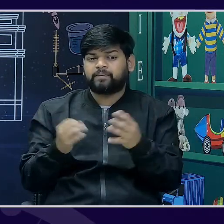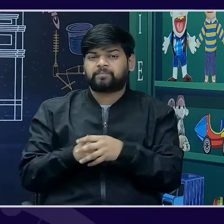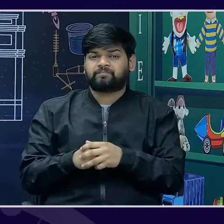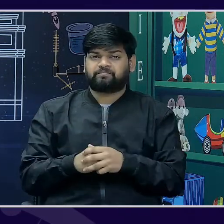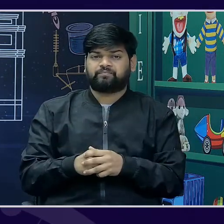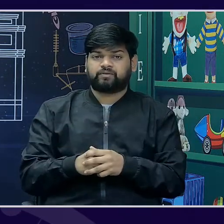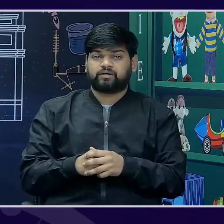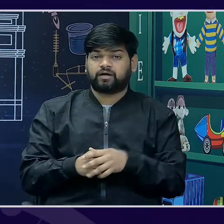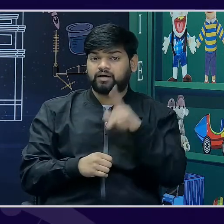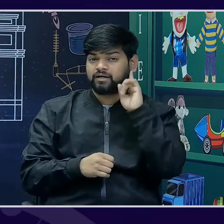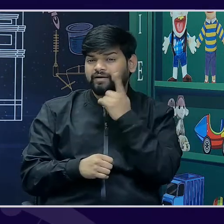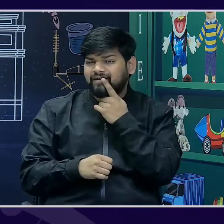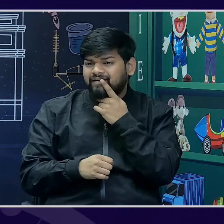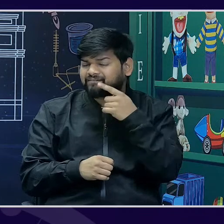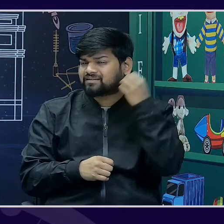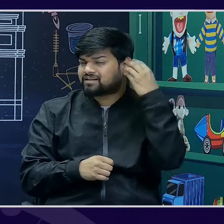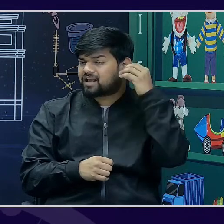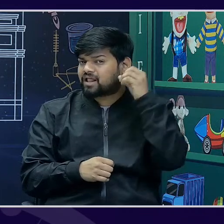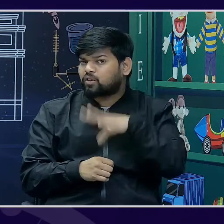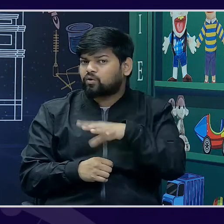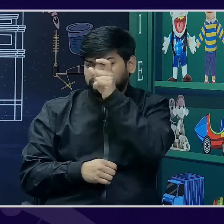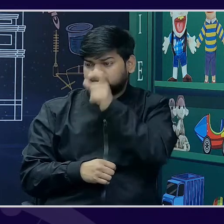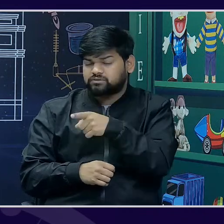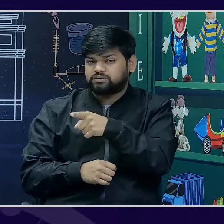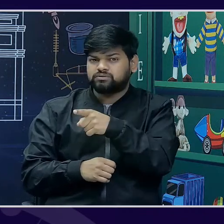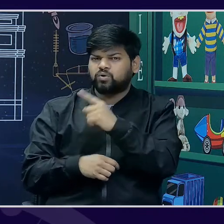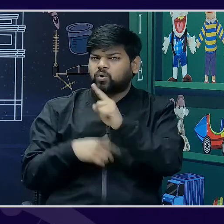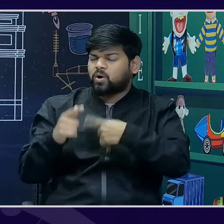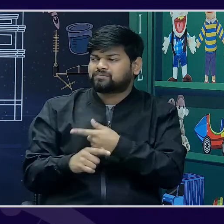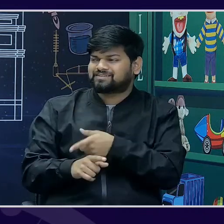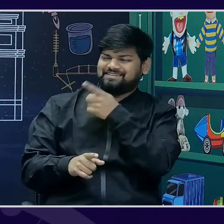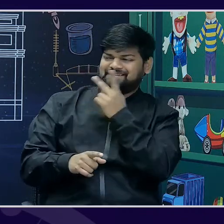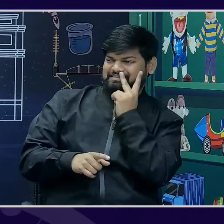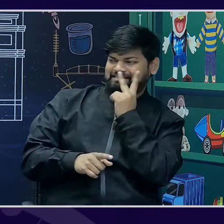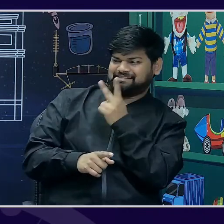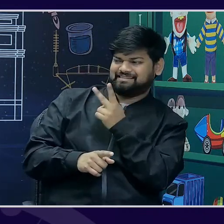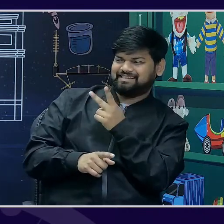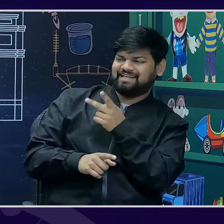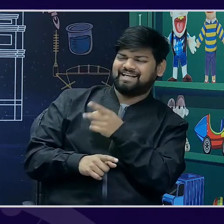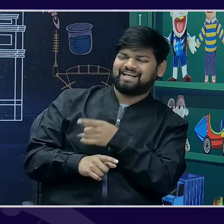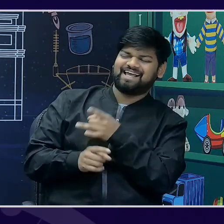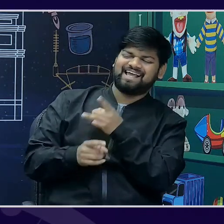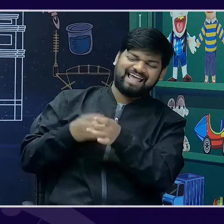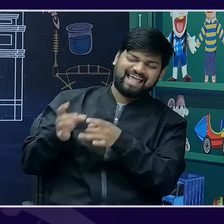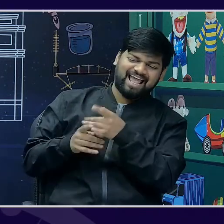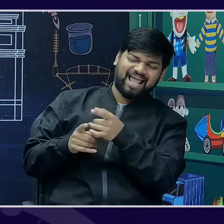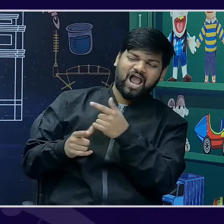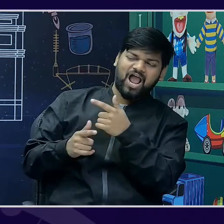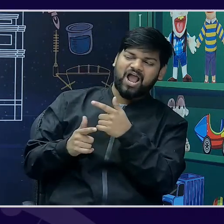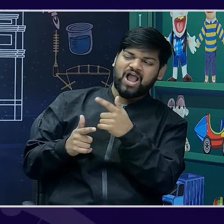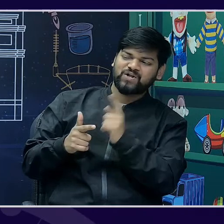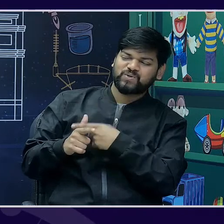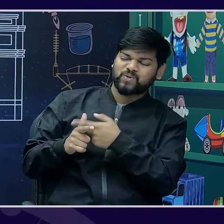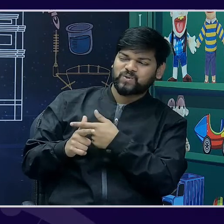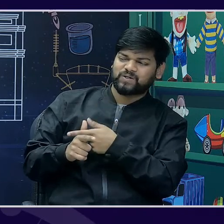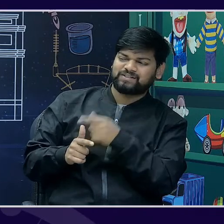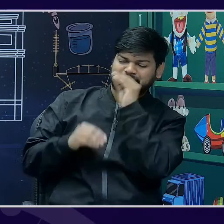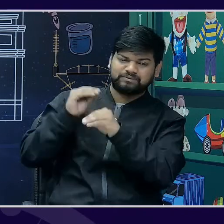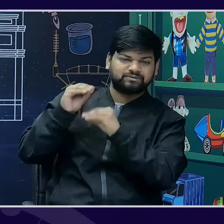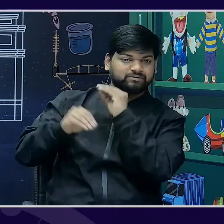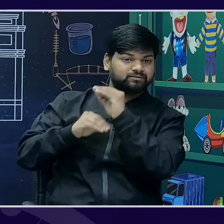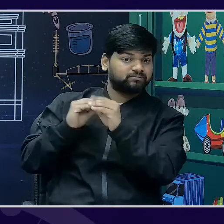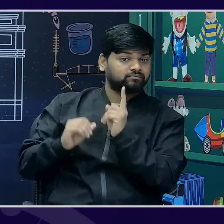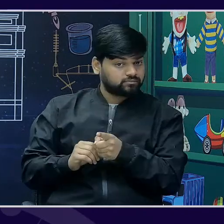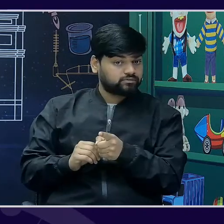of something where the patient is the person is being laughed upon. But hearing loss is such a